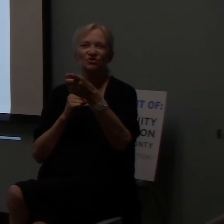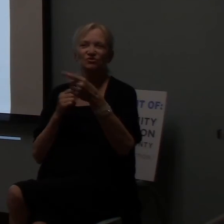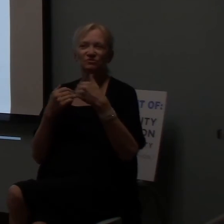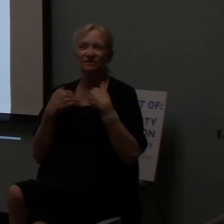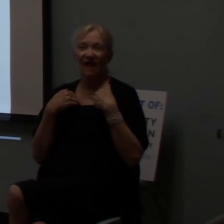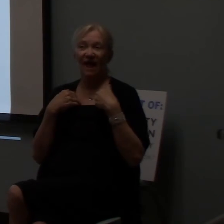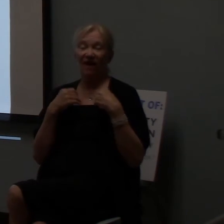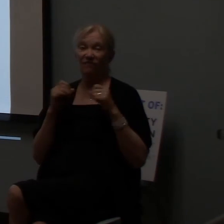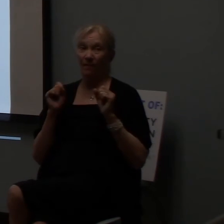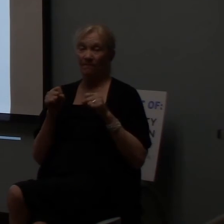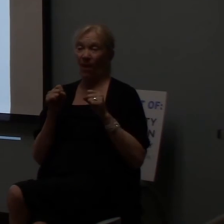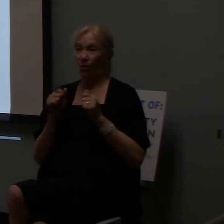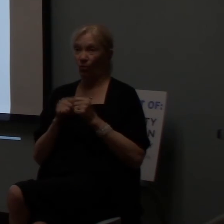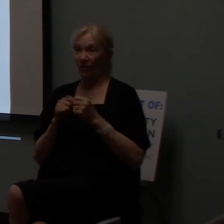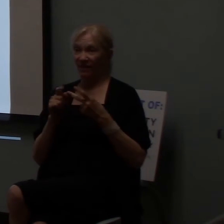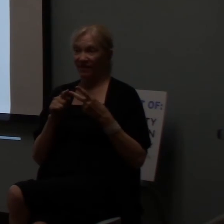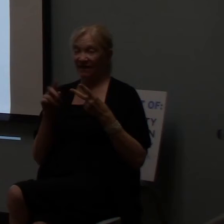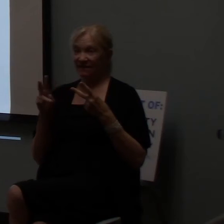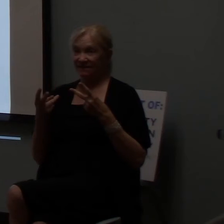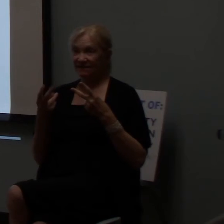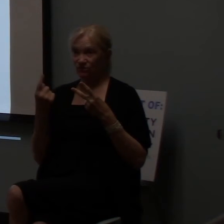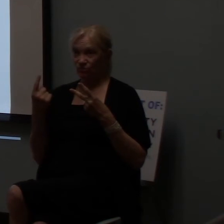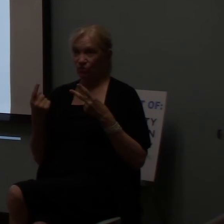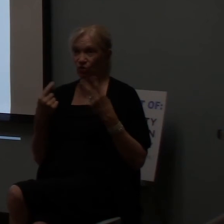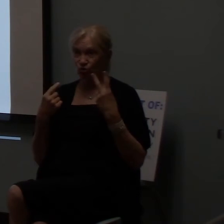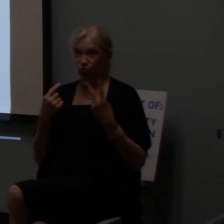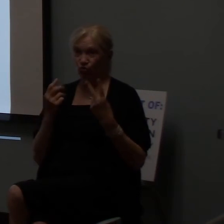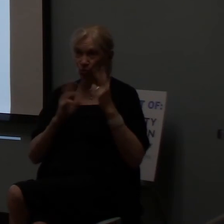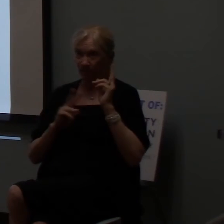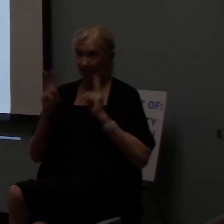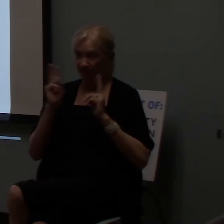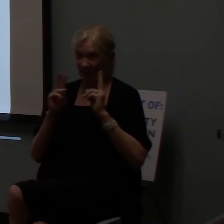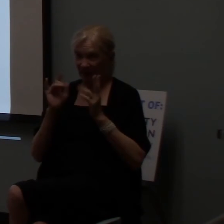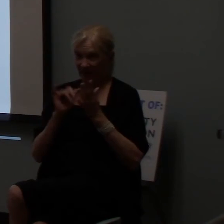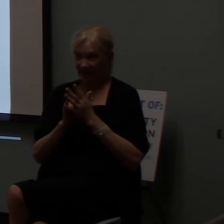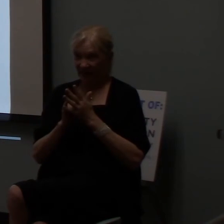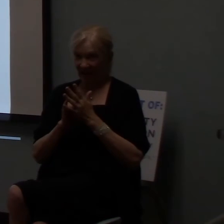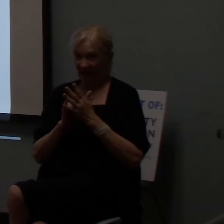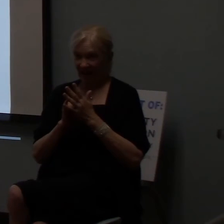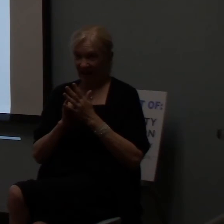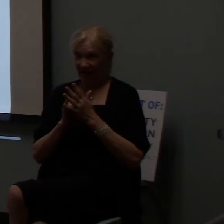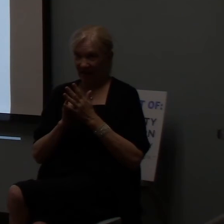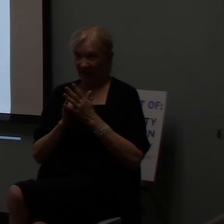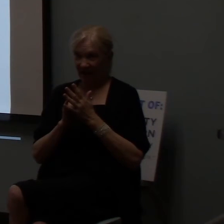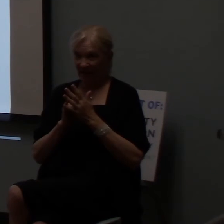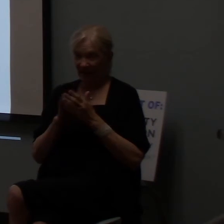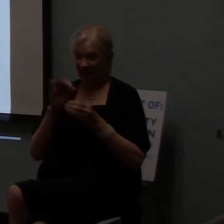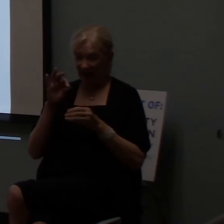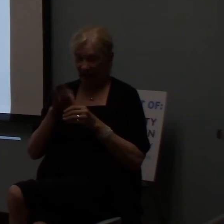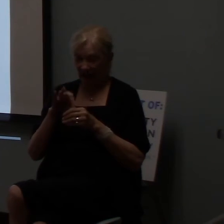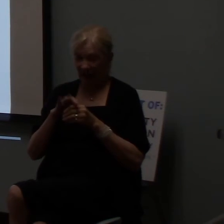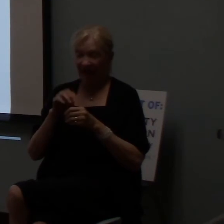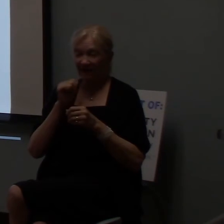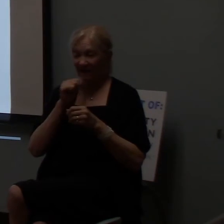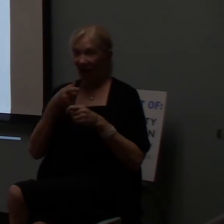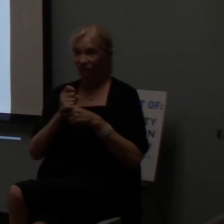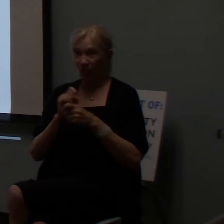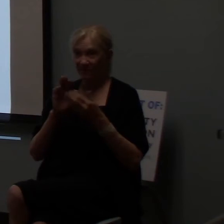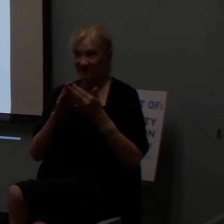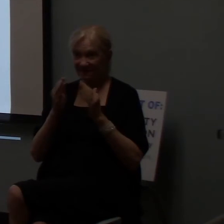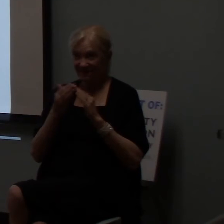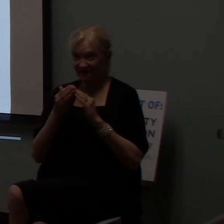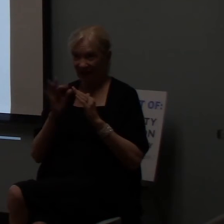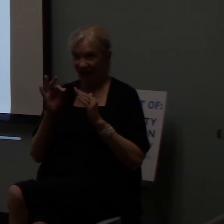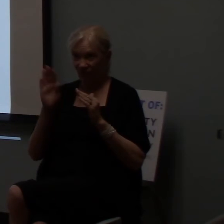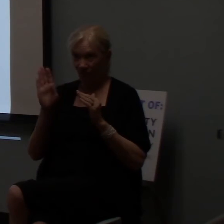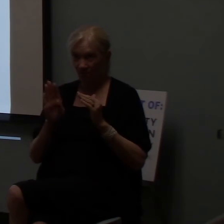second one that there are two people there that are potentially elected not from the city of Boulder. You have three that